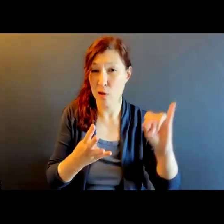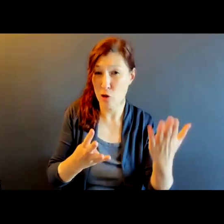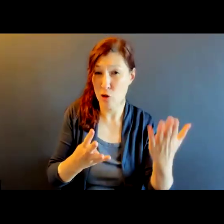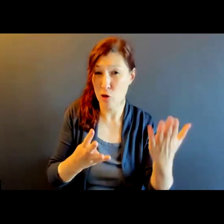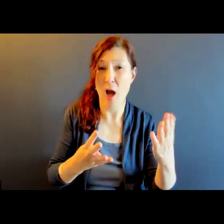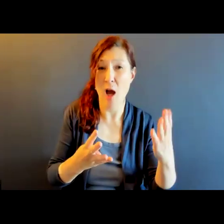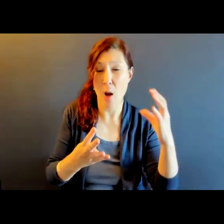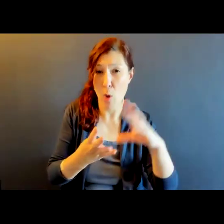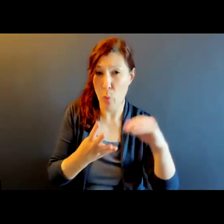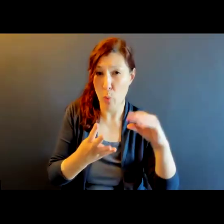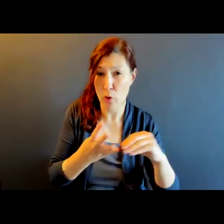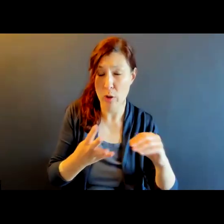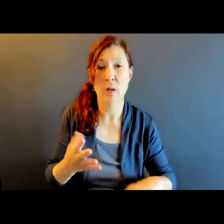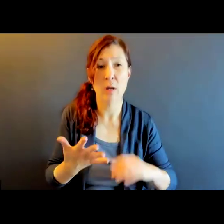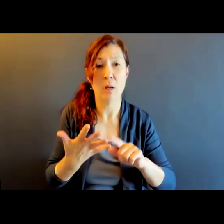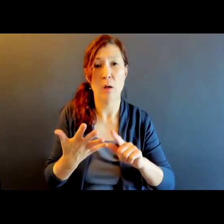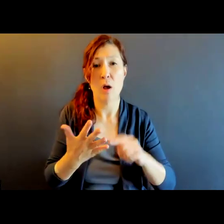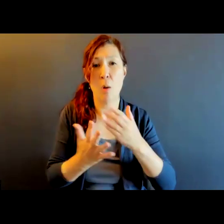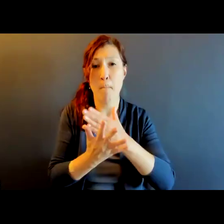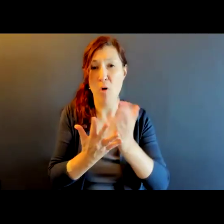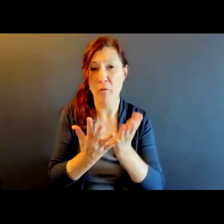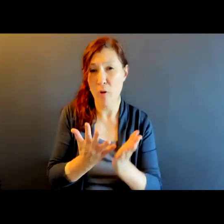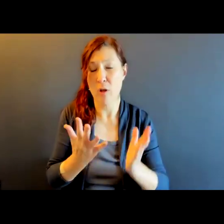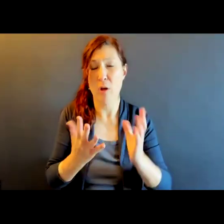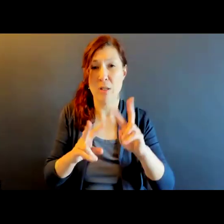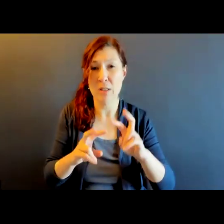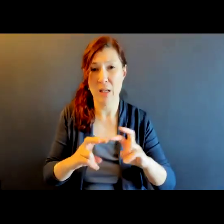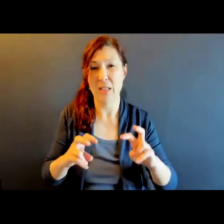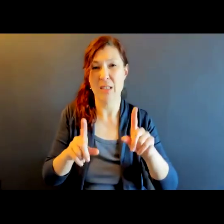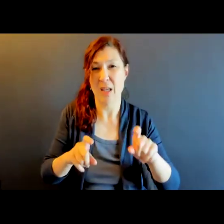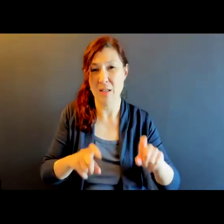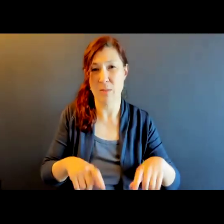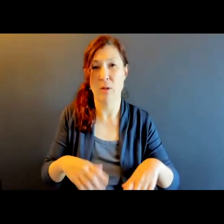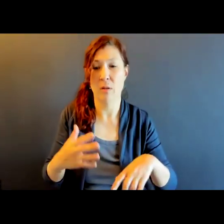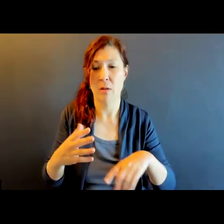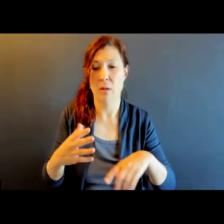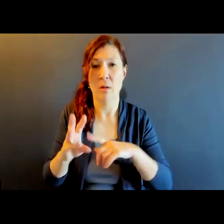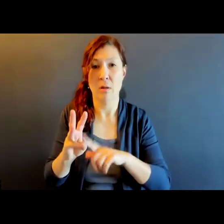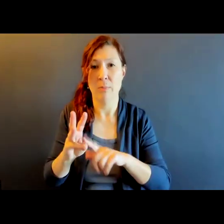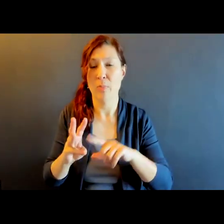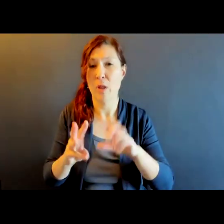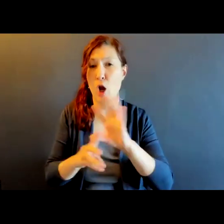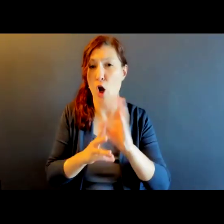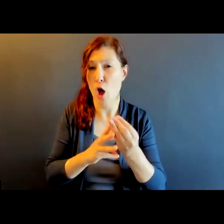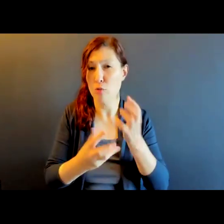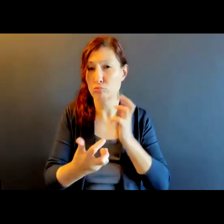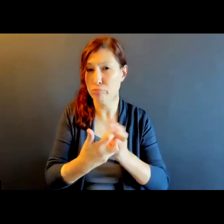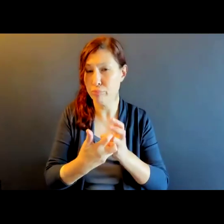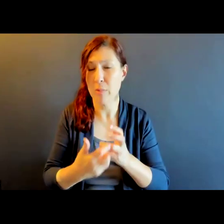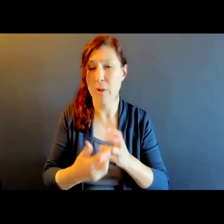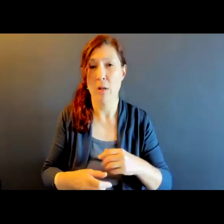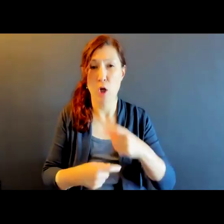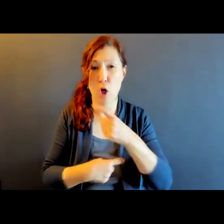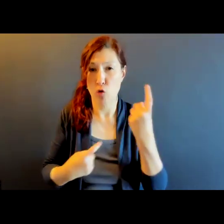and portfolio-based assessments, and culturally relevant trauma-informed pedagogy. A